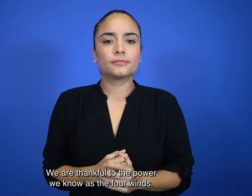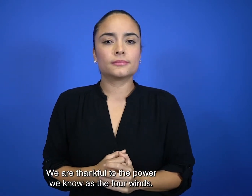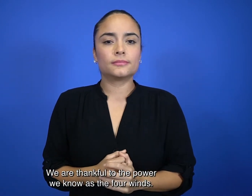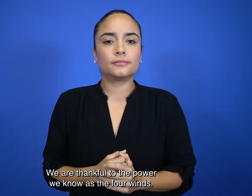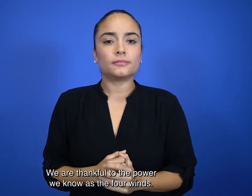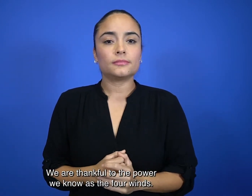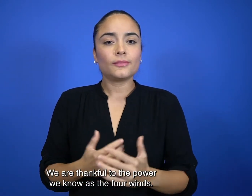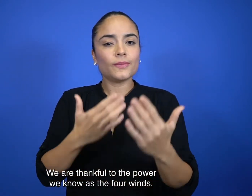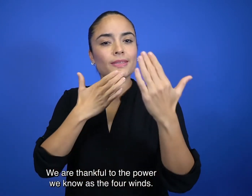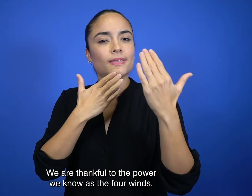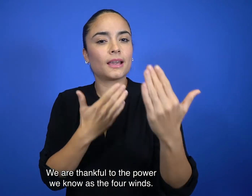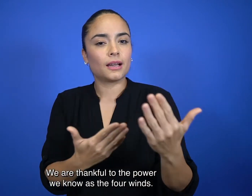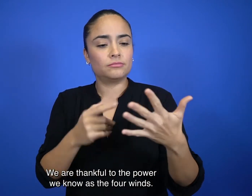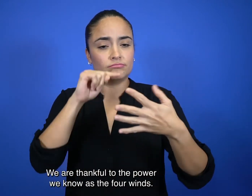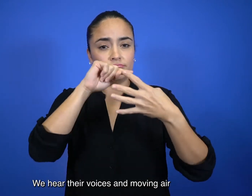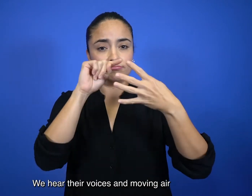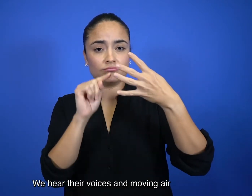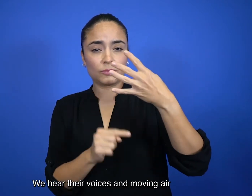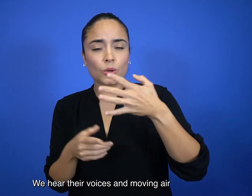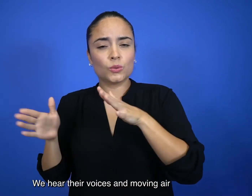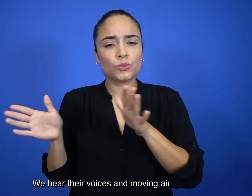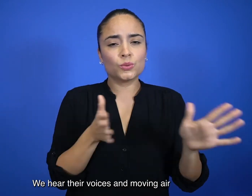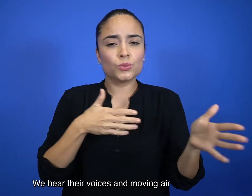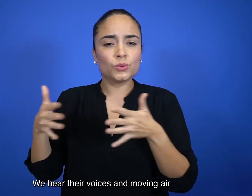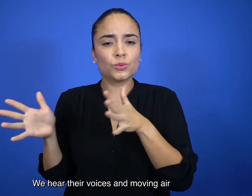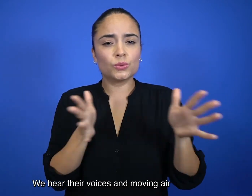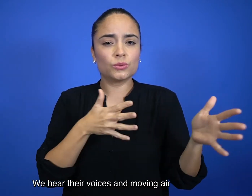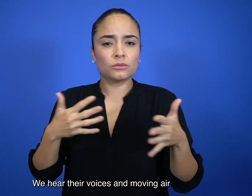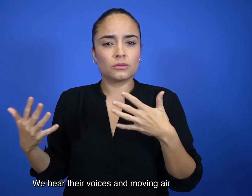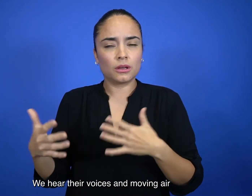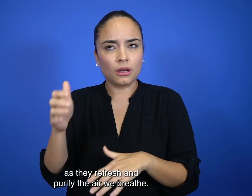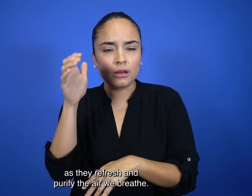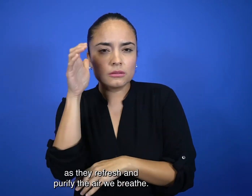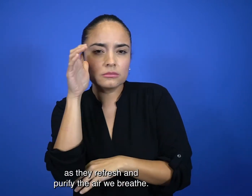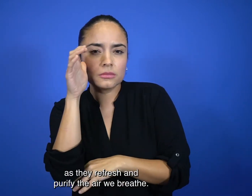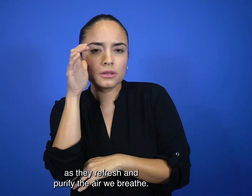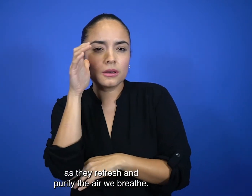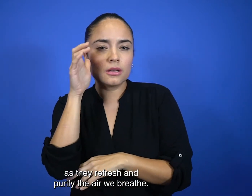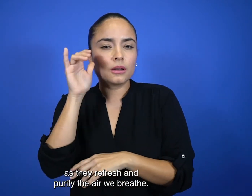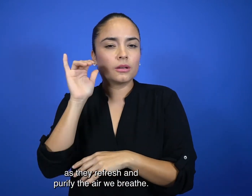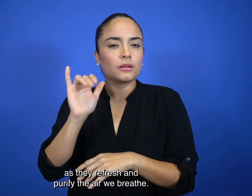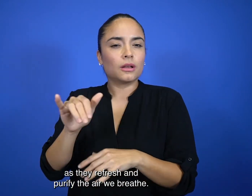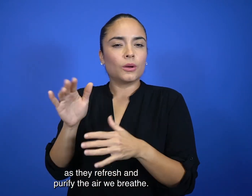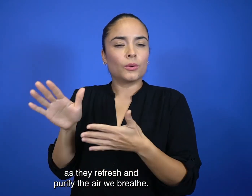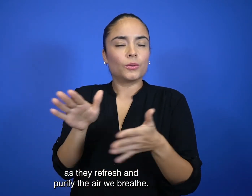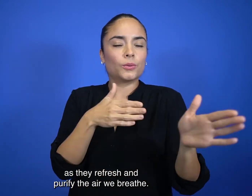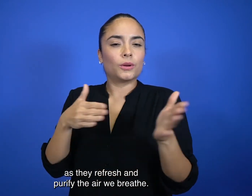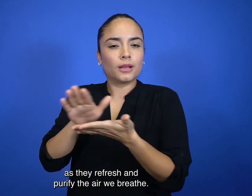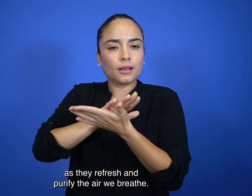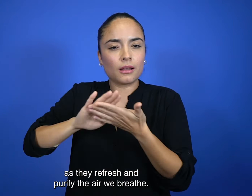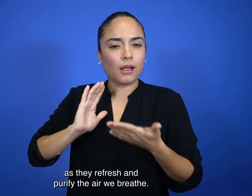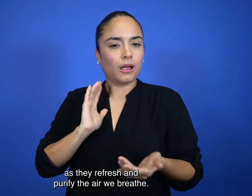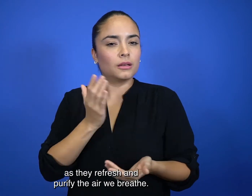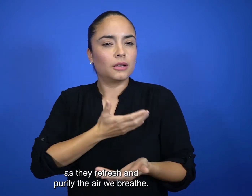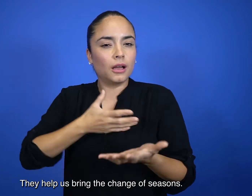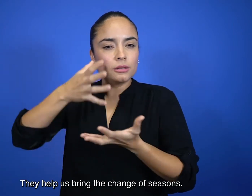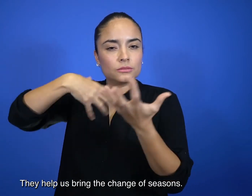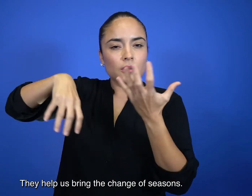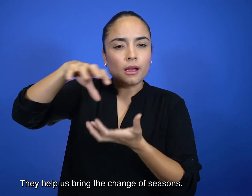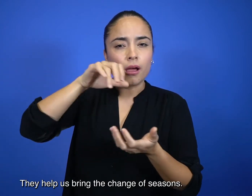the four winds. We hear their voices in moving air as they refresh and purify the air we breathe. They help us